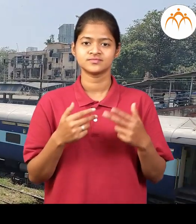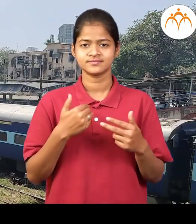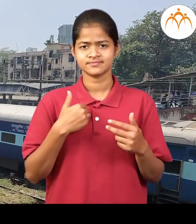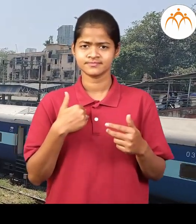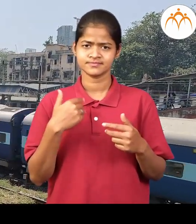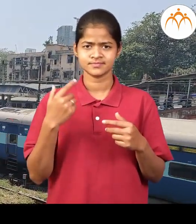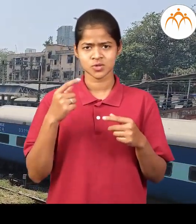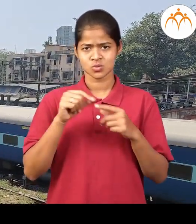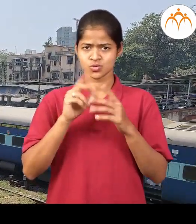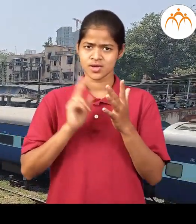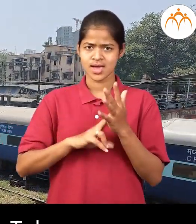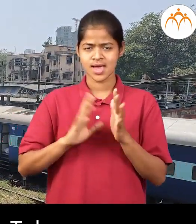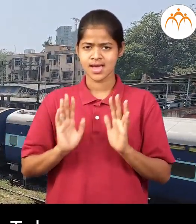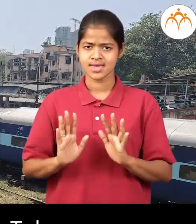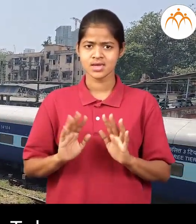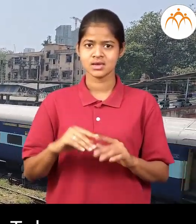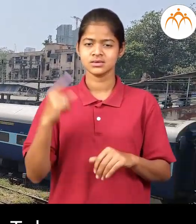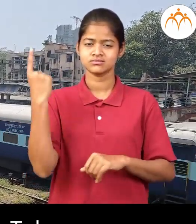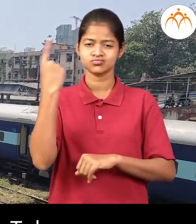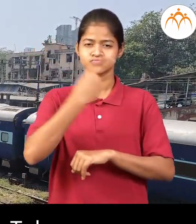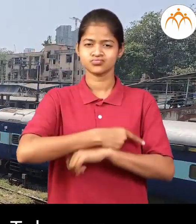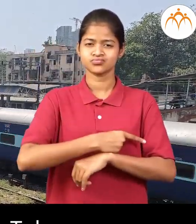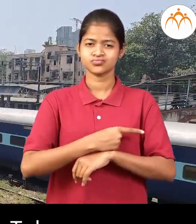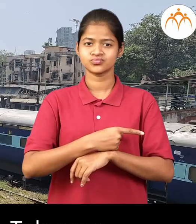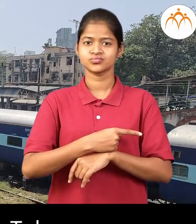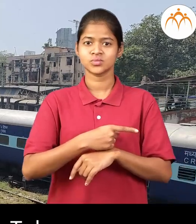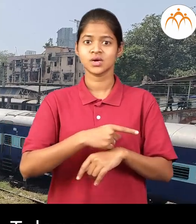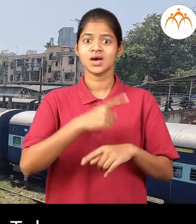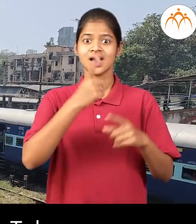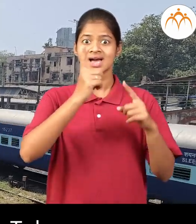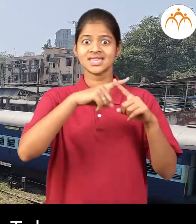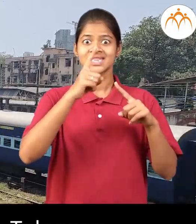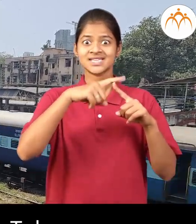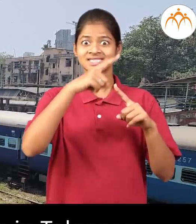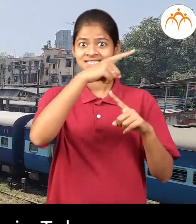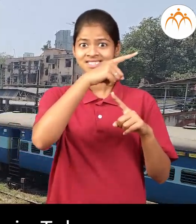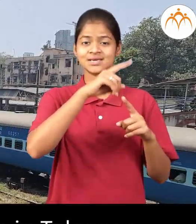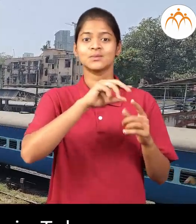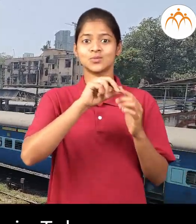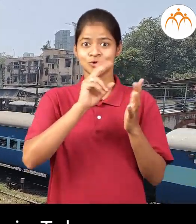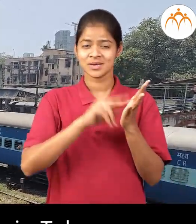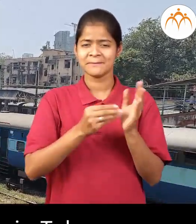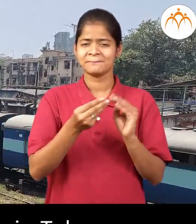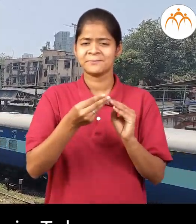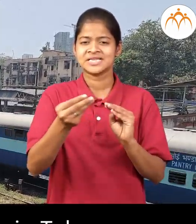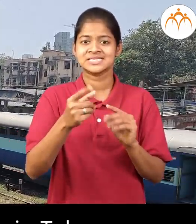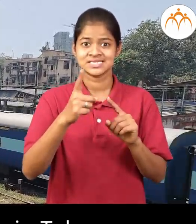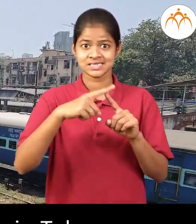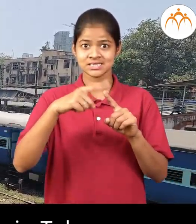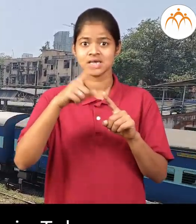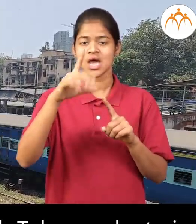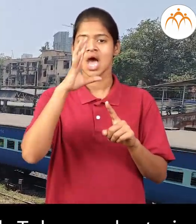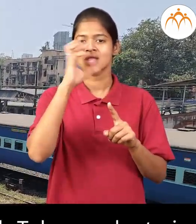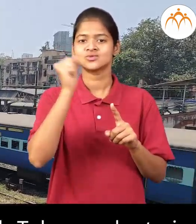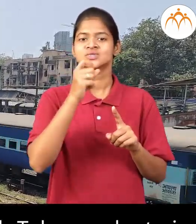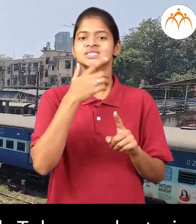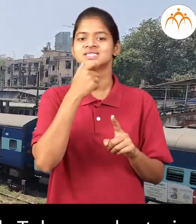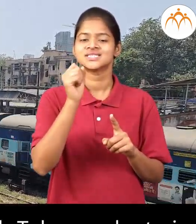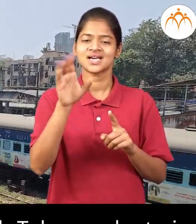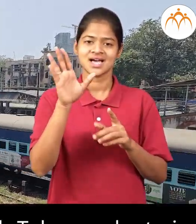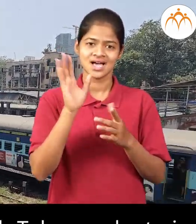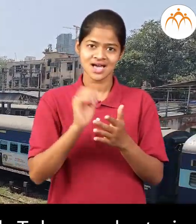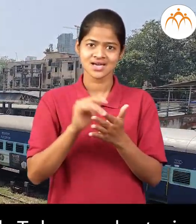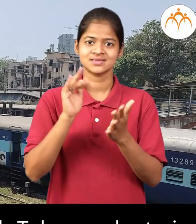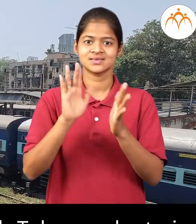I live in Pune. One day, I had gone to Talegao. My grandparents live in Talegao. It